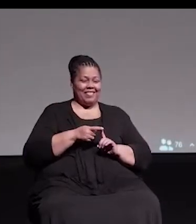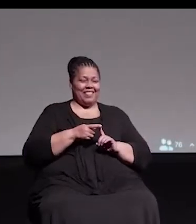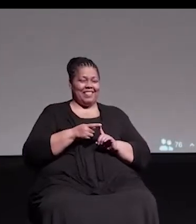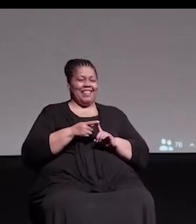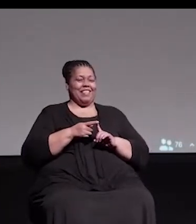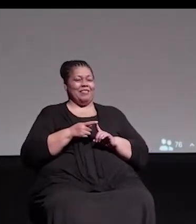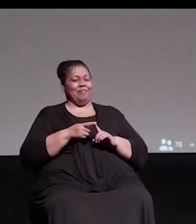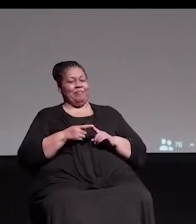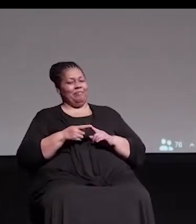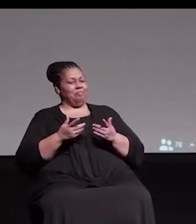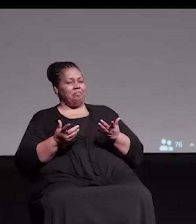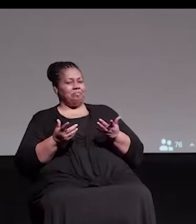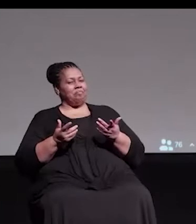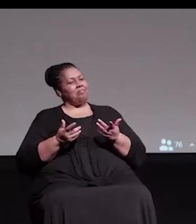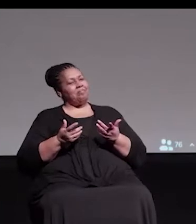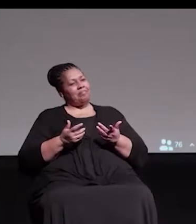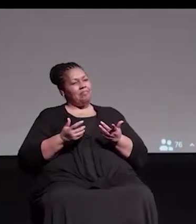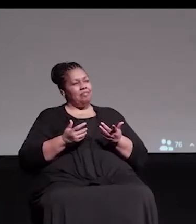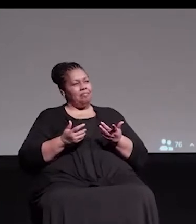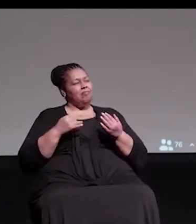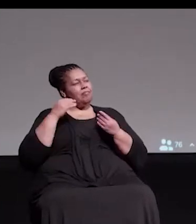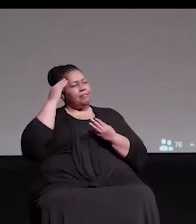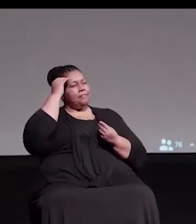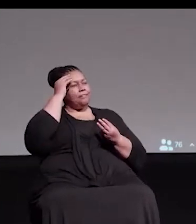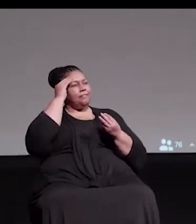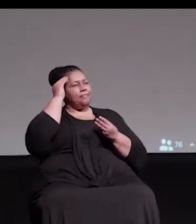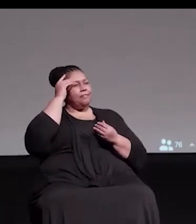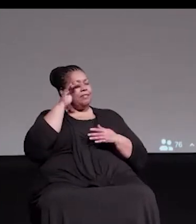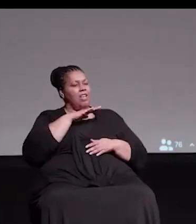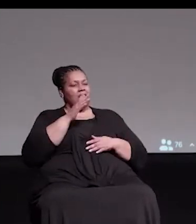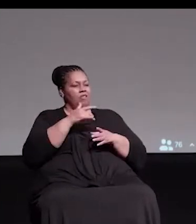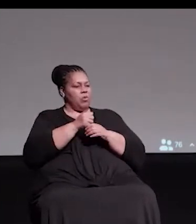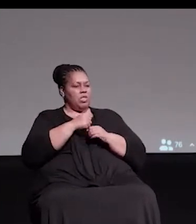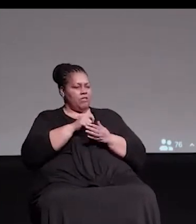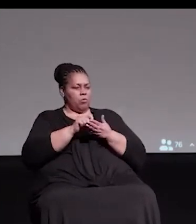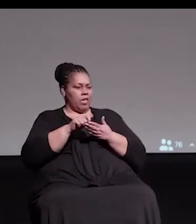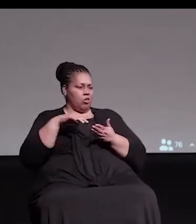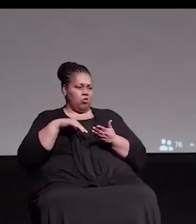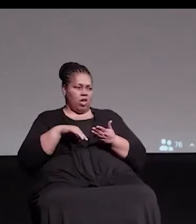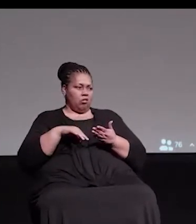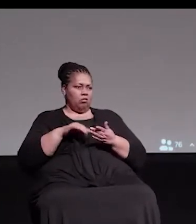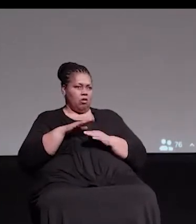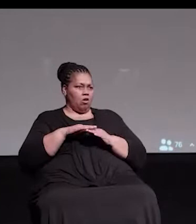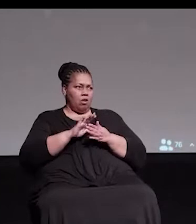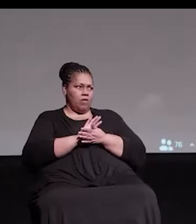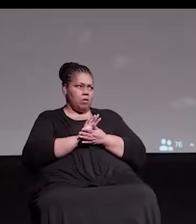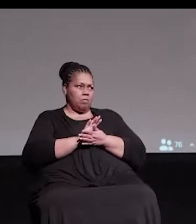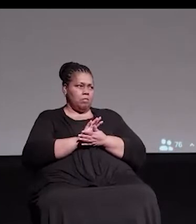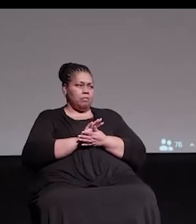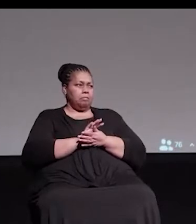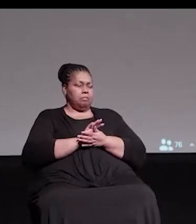Excuse me. Yeah, I think in thinking about this, so I've never received a writing credit on a